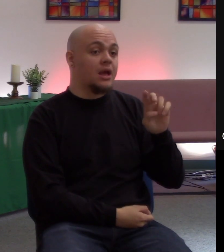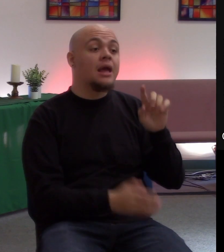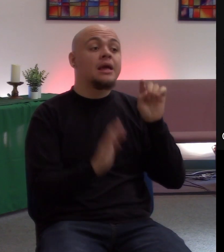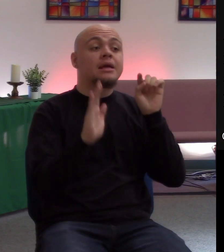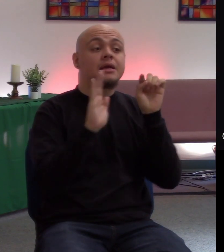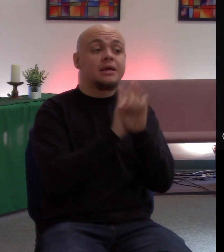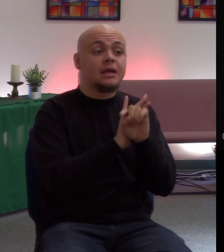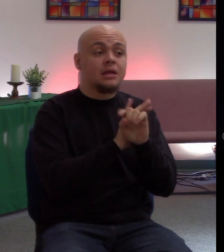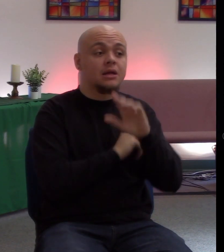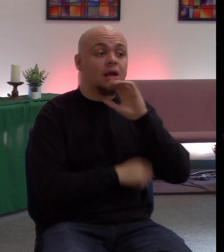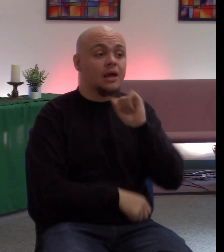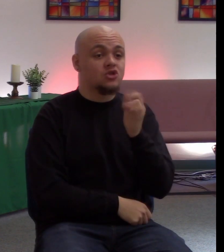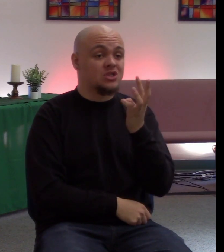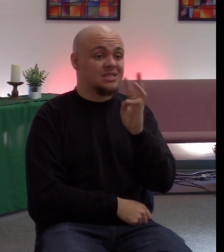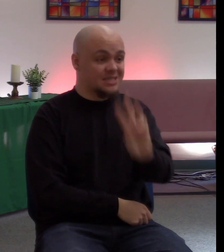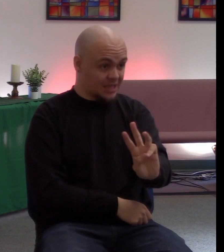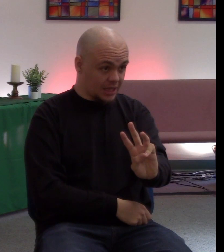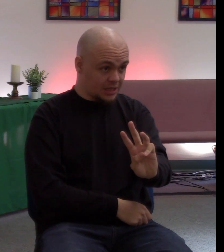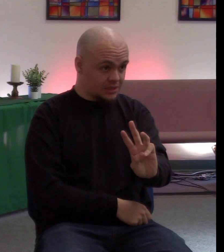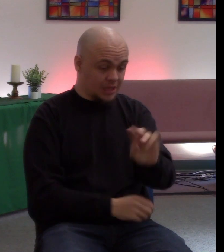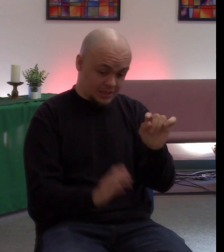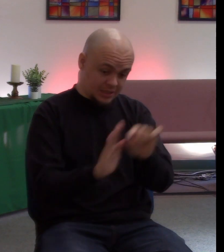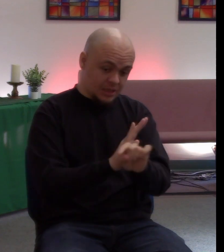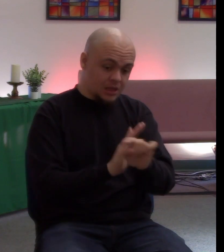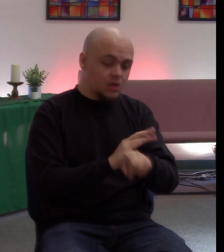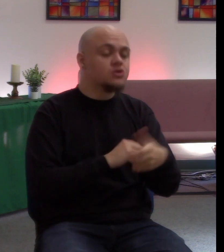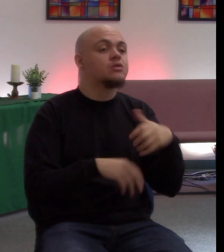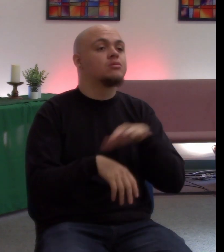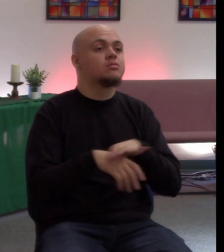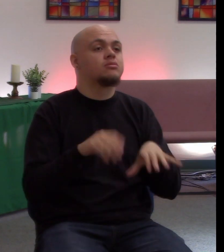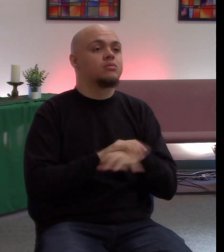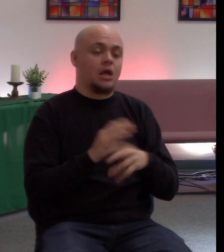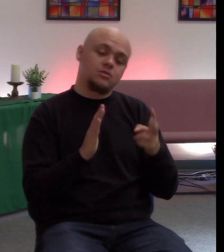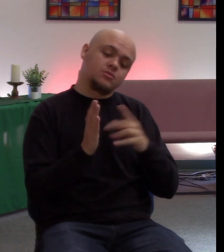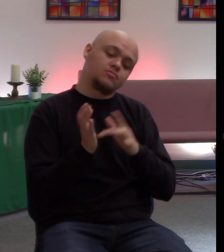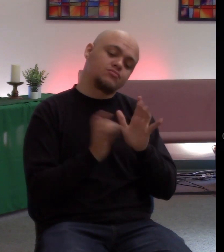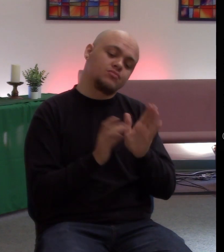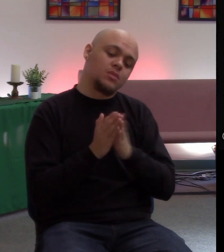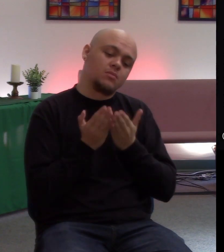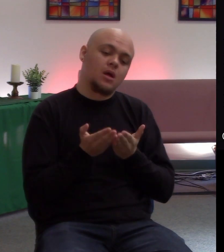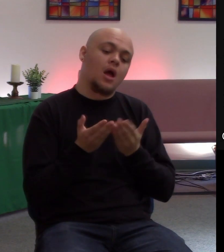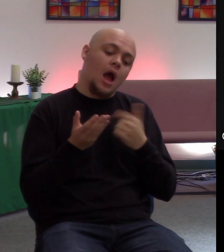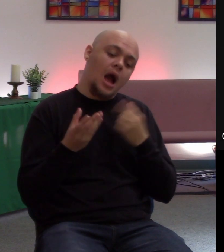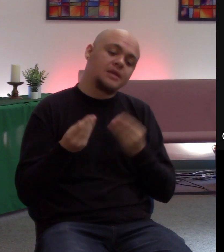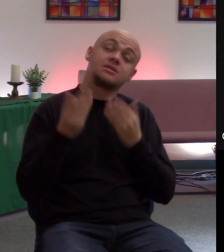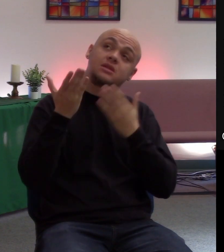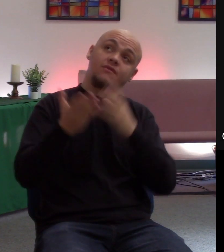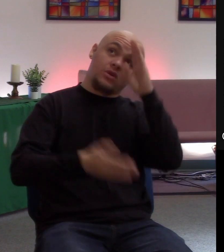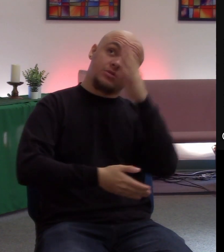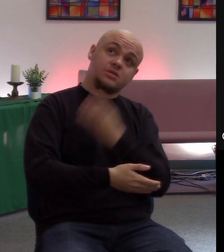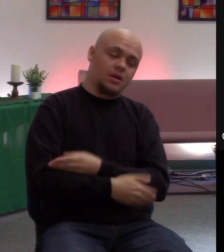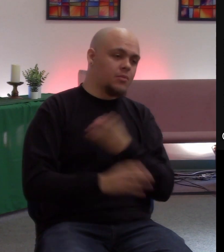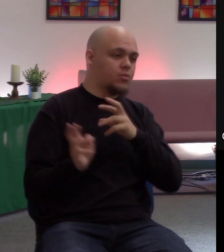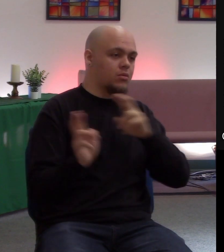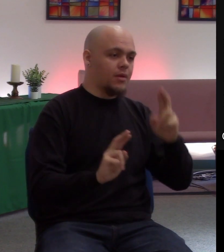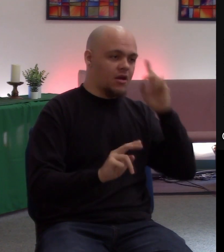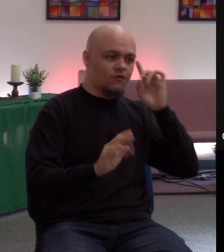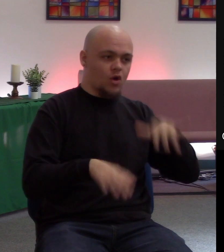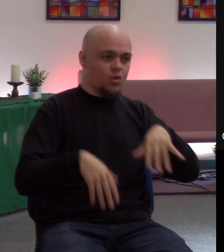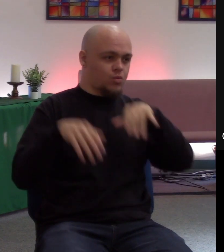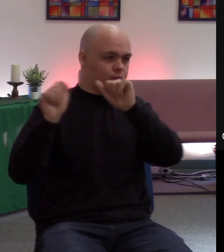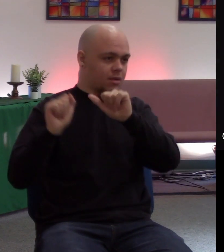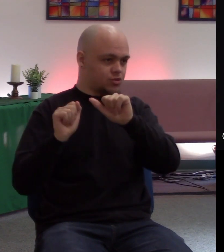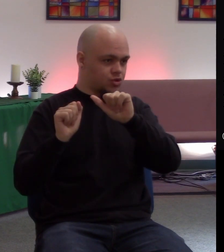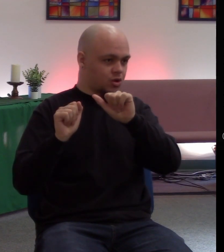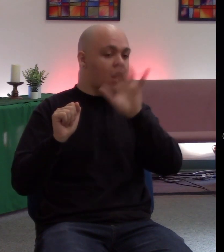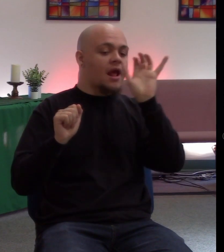Julian McCreary, a Texas mother, killed her 6-year-old son in Maine. When she was arrested, she was sitting in her truck reading a Bible. She